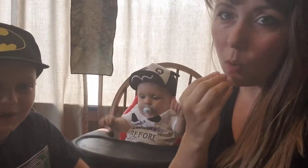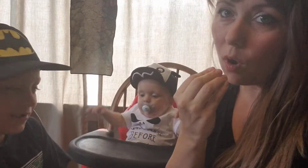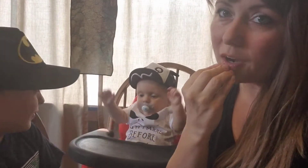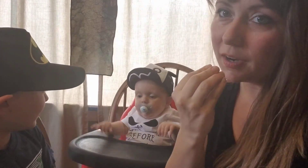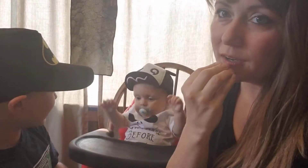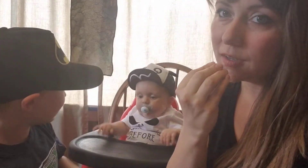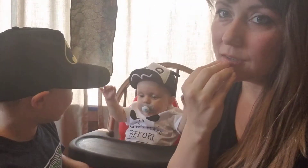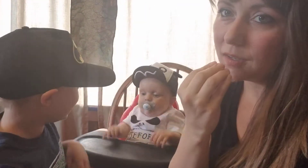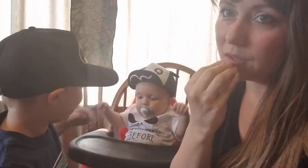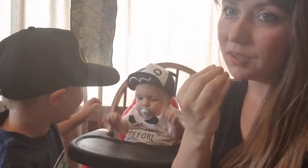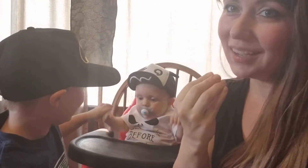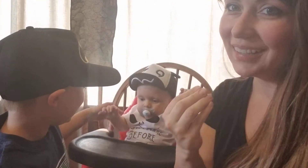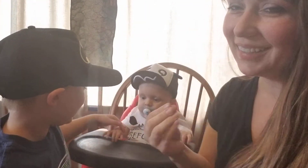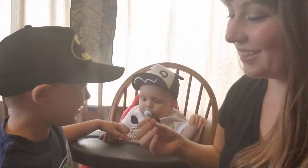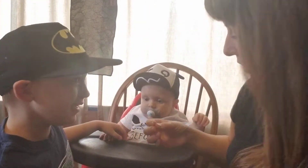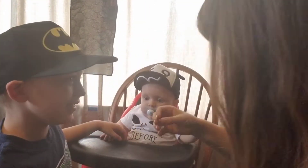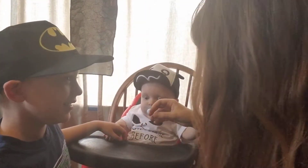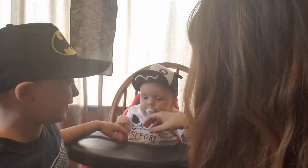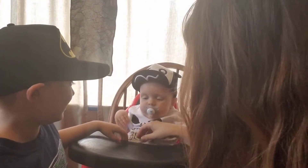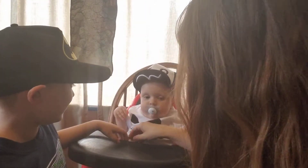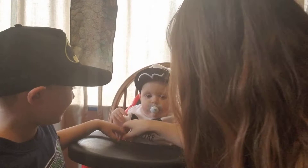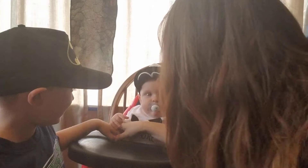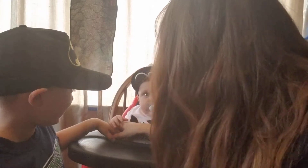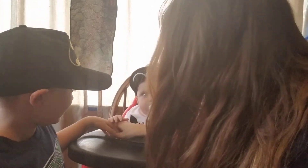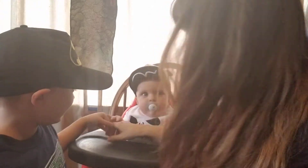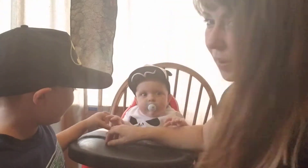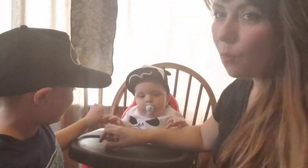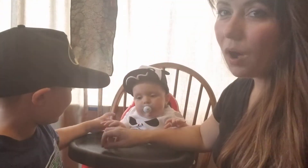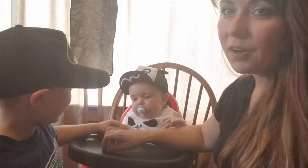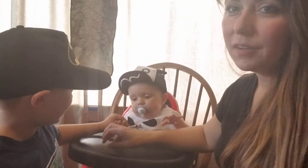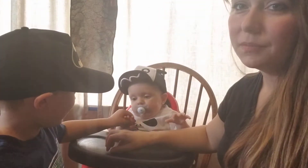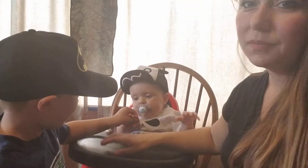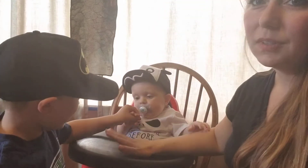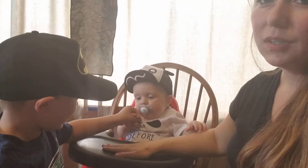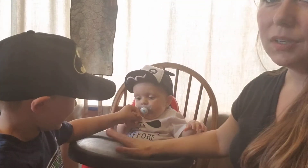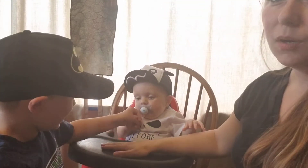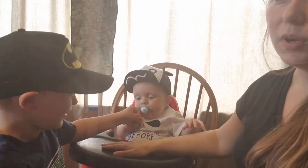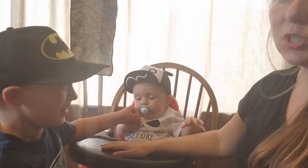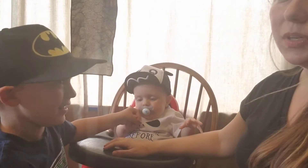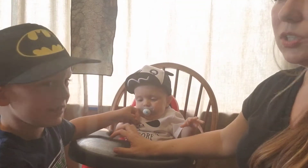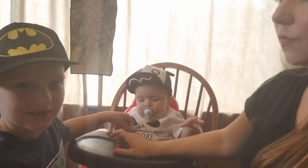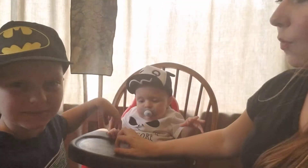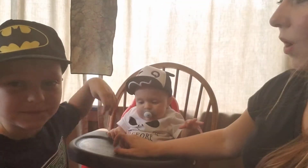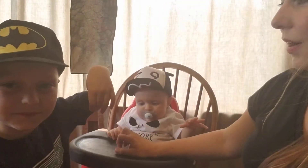water? Cute boy. What about water? What should we do for water?